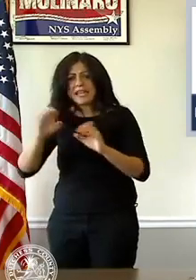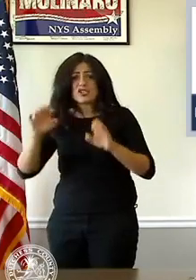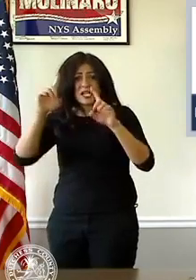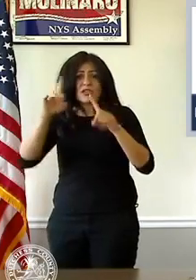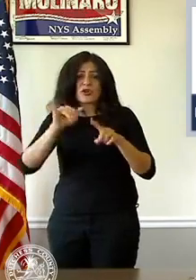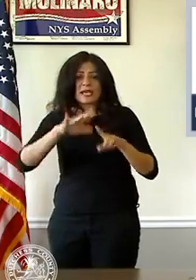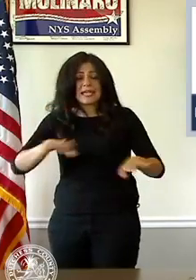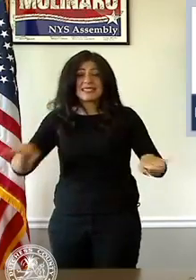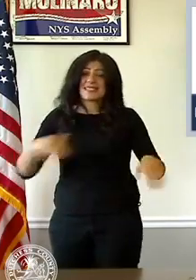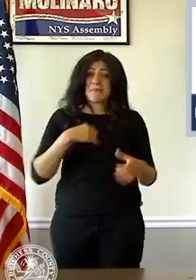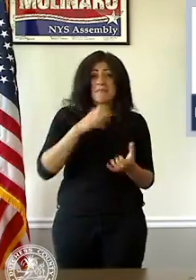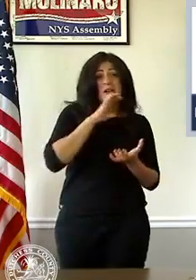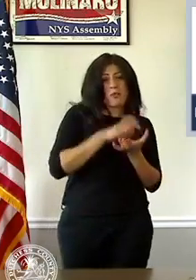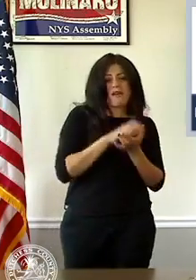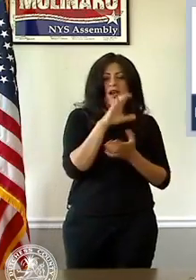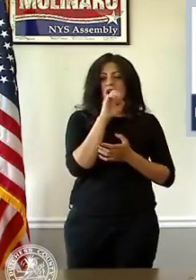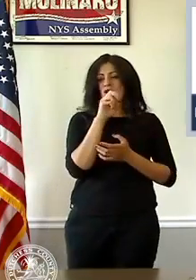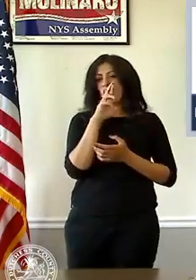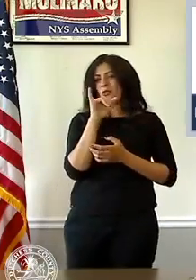that my wife, I can tell you, Corinne,